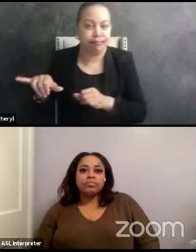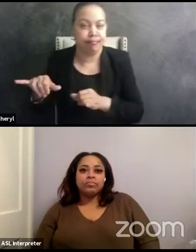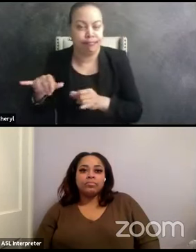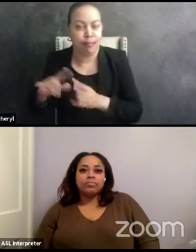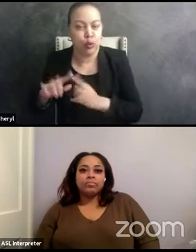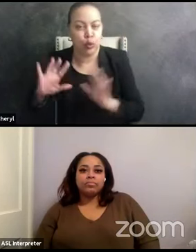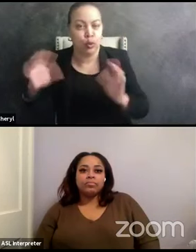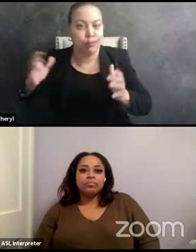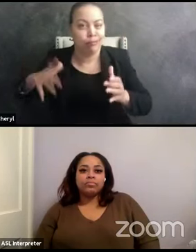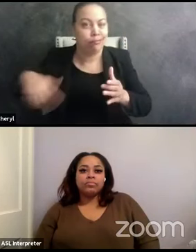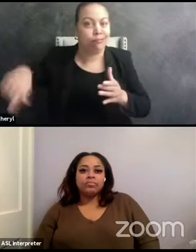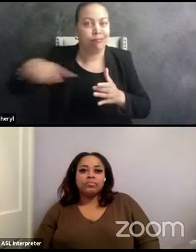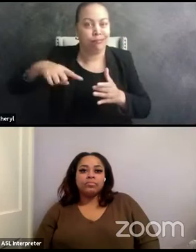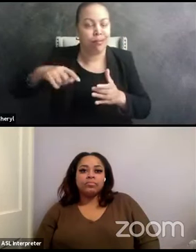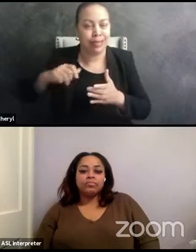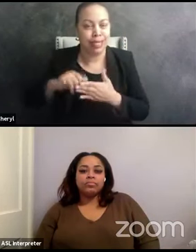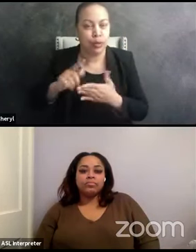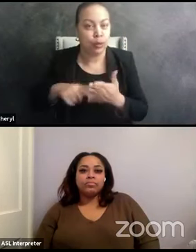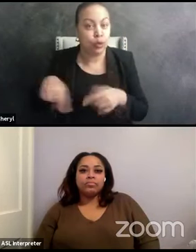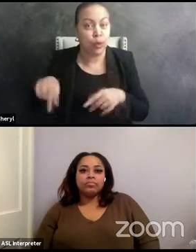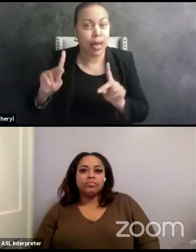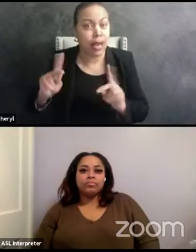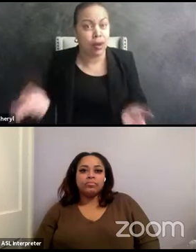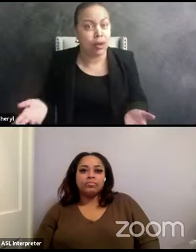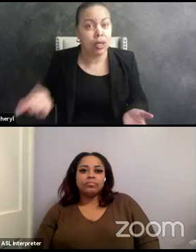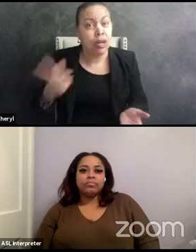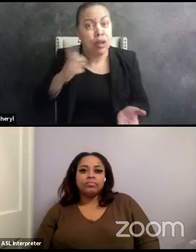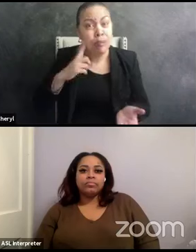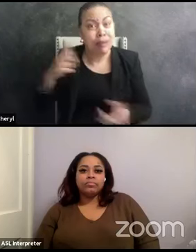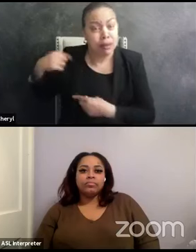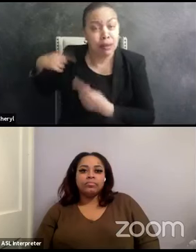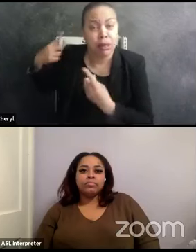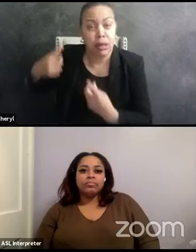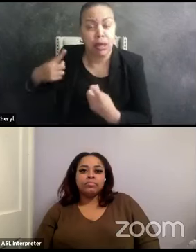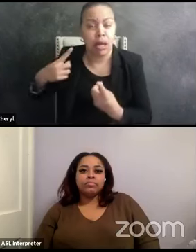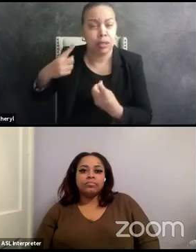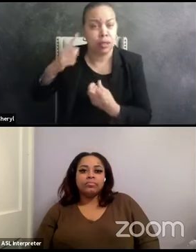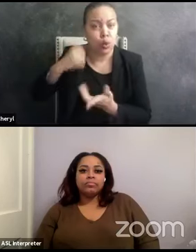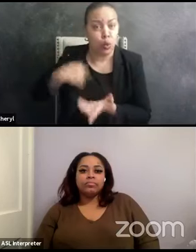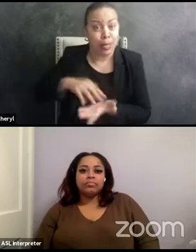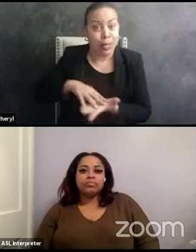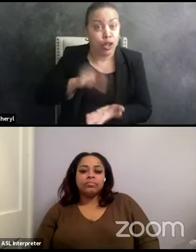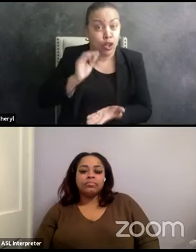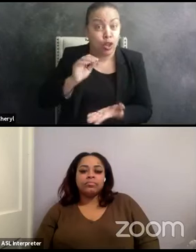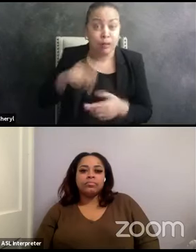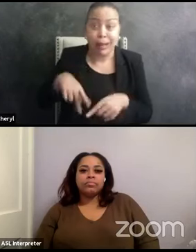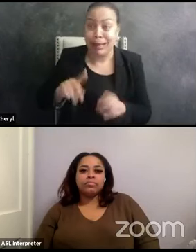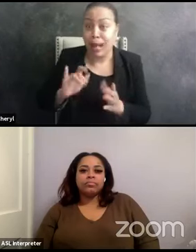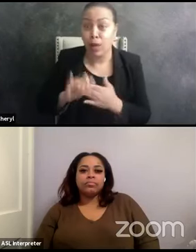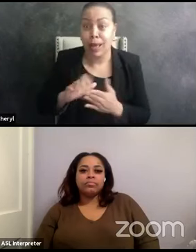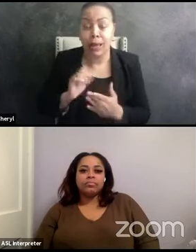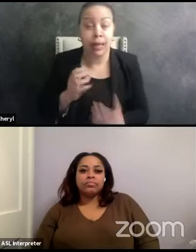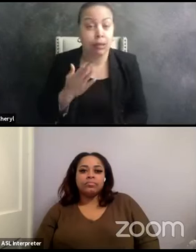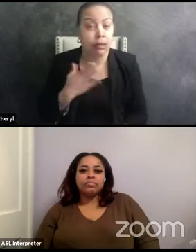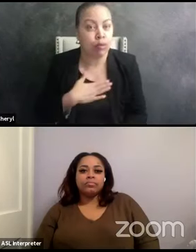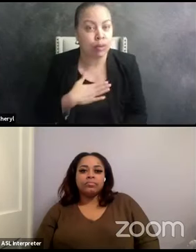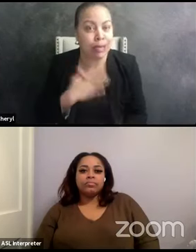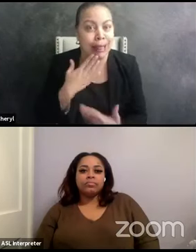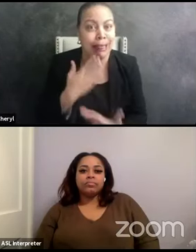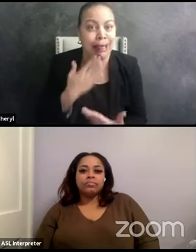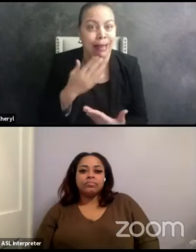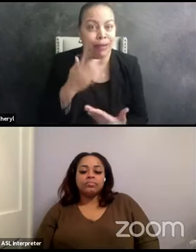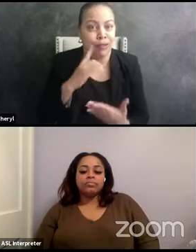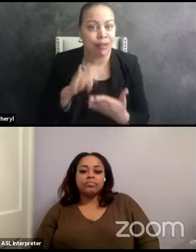reflection of the predatory behavior that we've been told to not only allow, but even to be grateful for in our